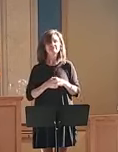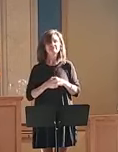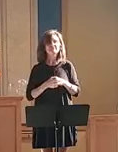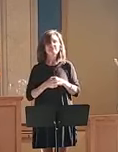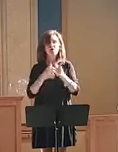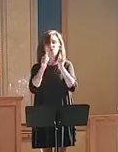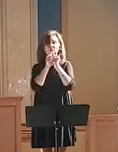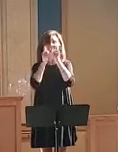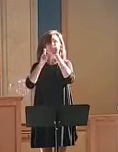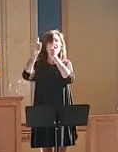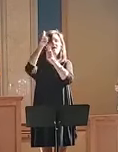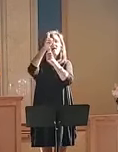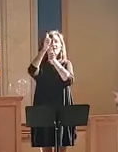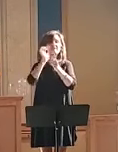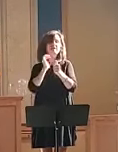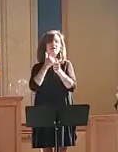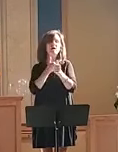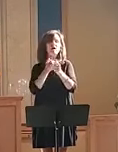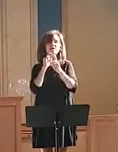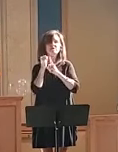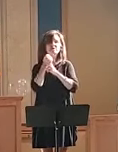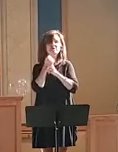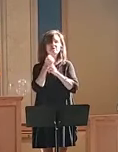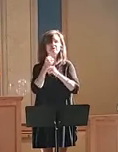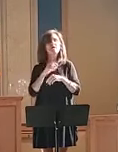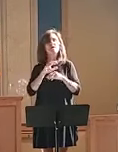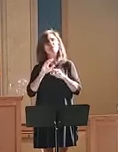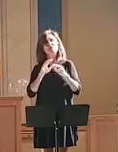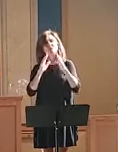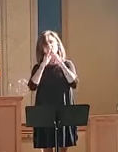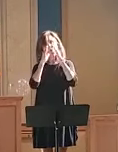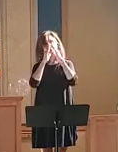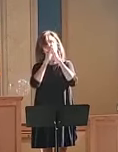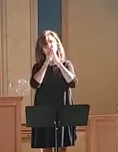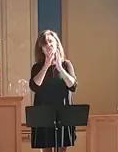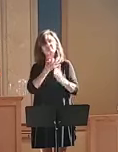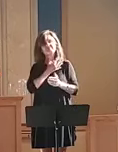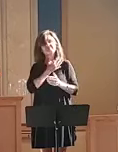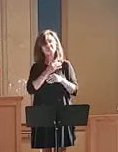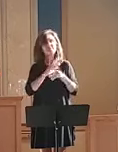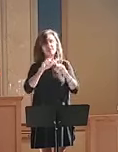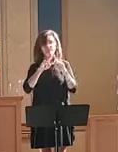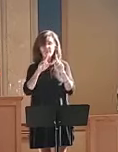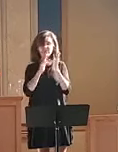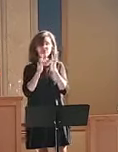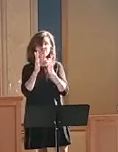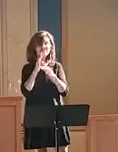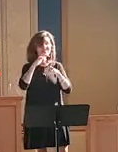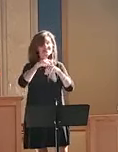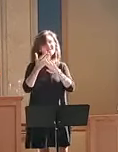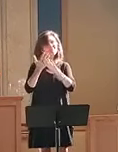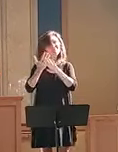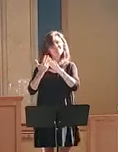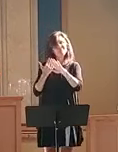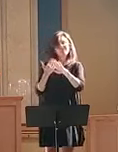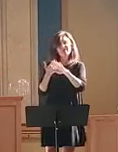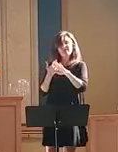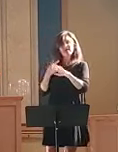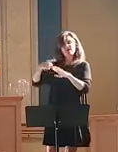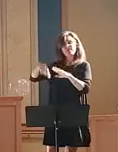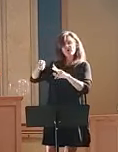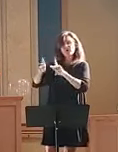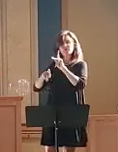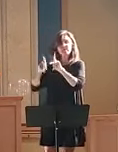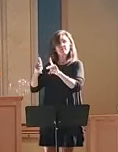With its head, of course, in our case, our pontiff, Pope. But in Jesus' era, obviously, it's those he's called to